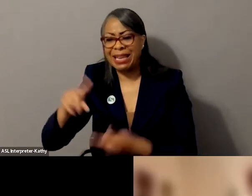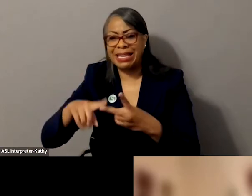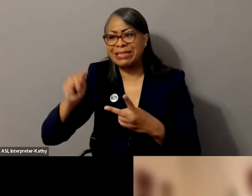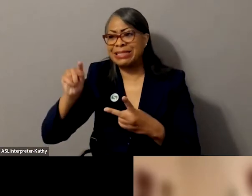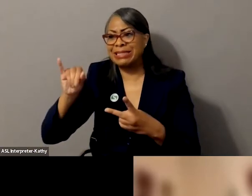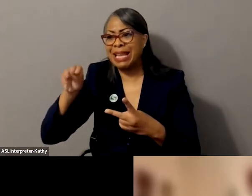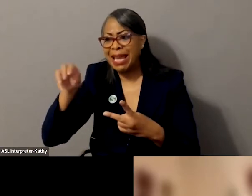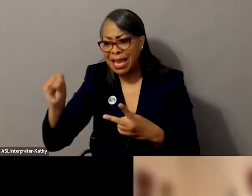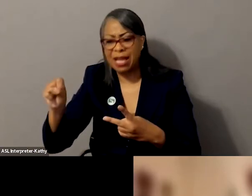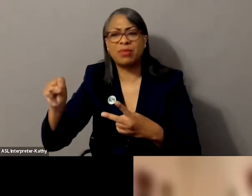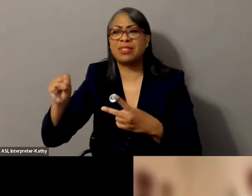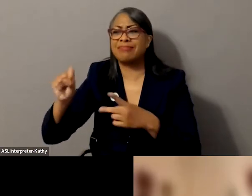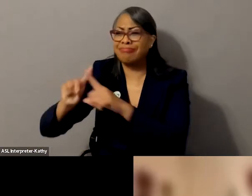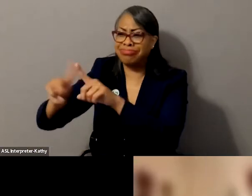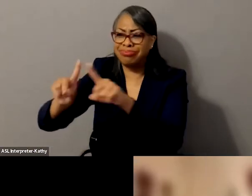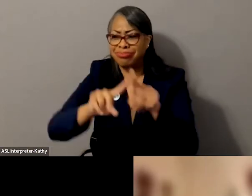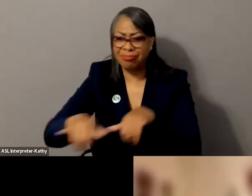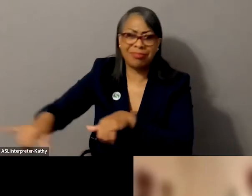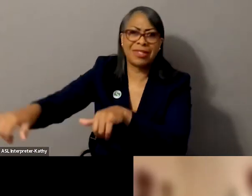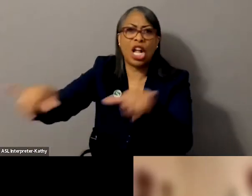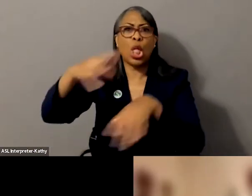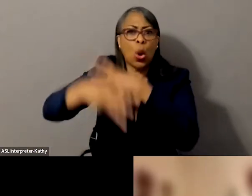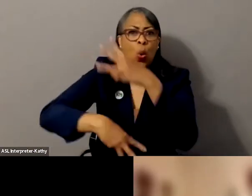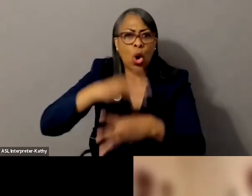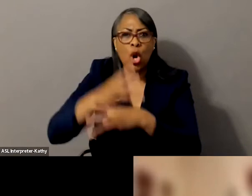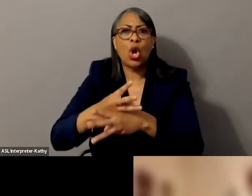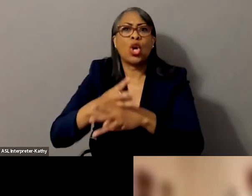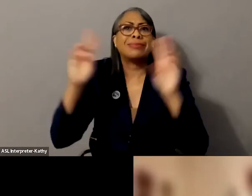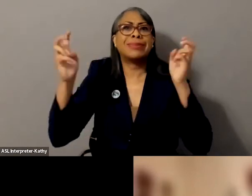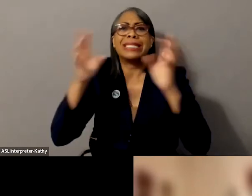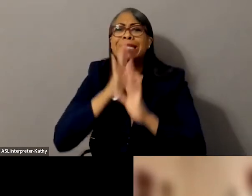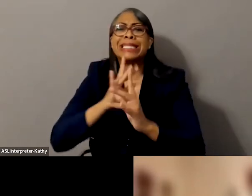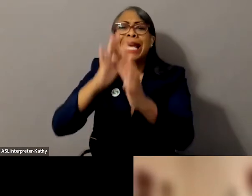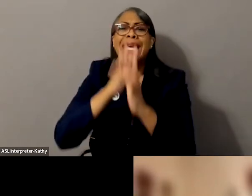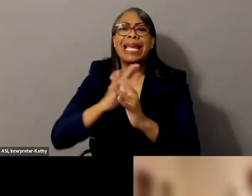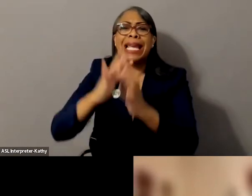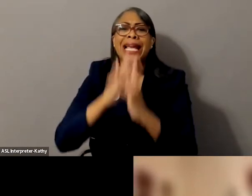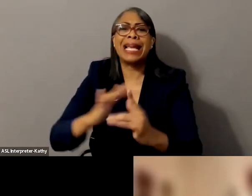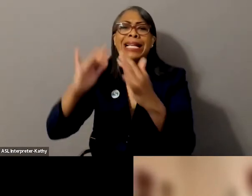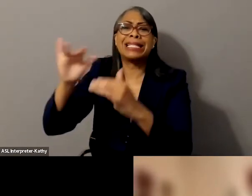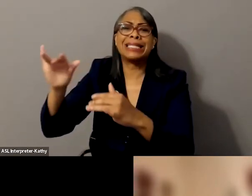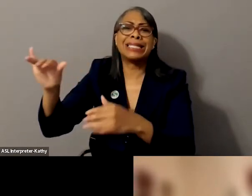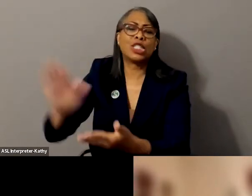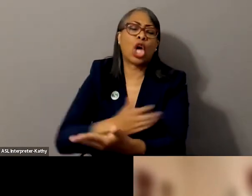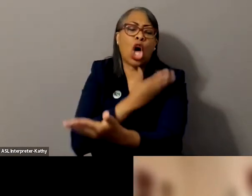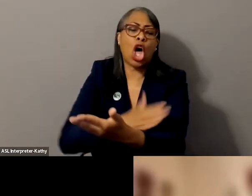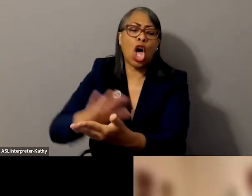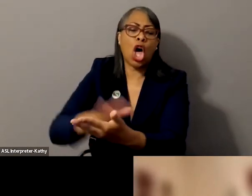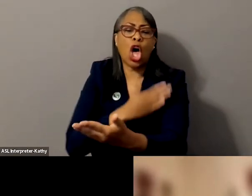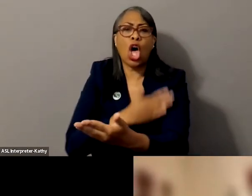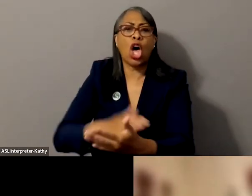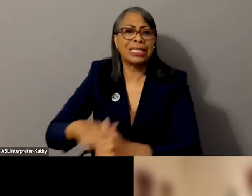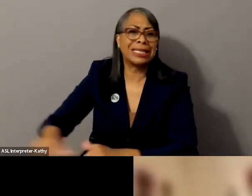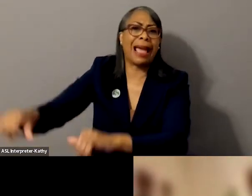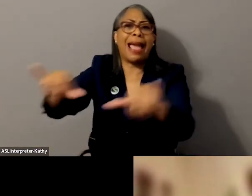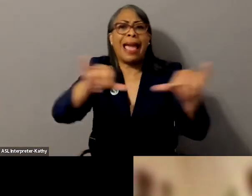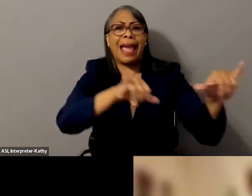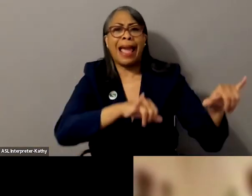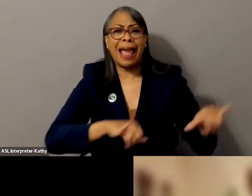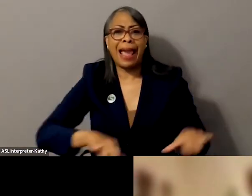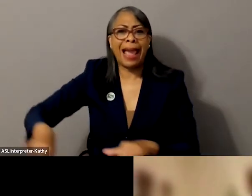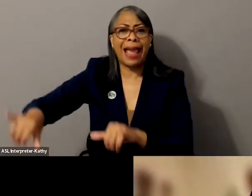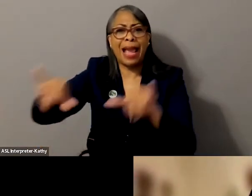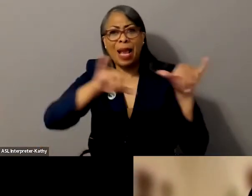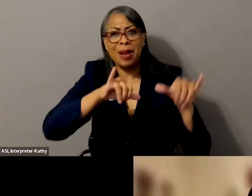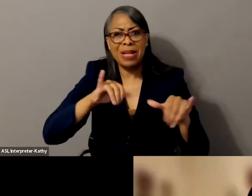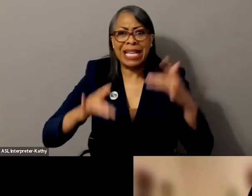all singing the same song. The world is singing the same song. Data revolution is upon us, and it's exciting.